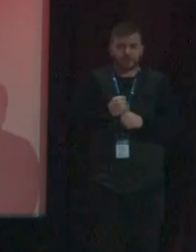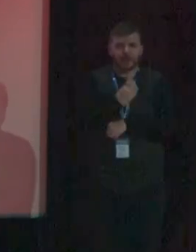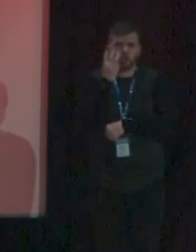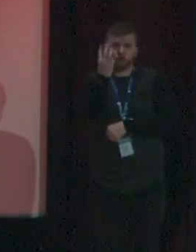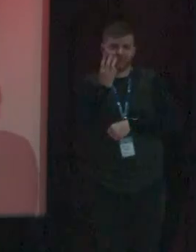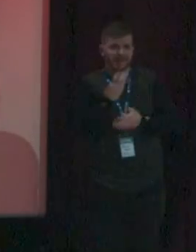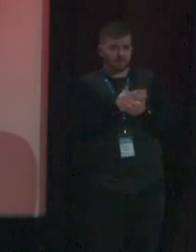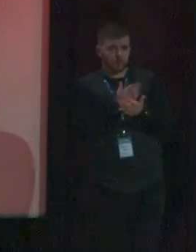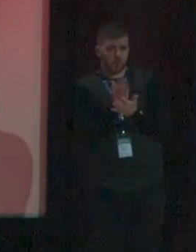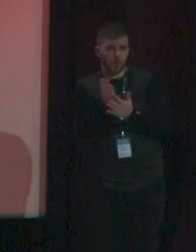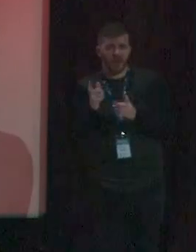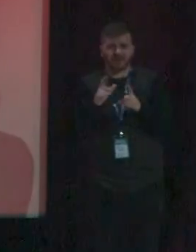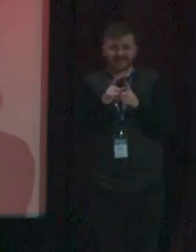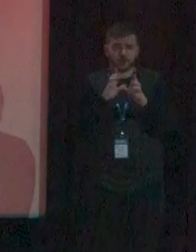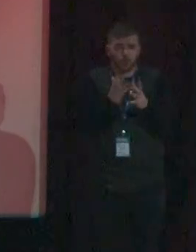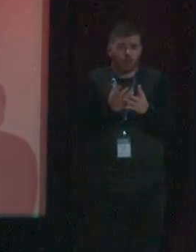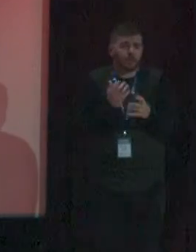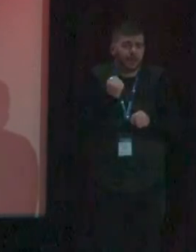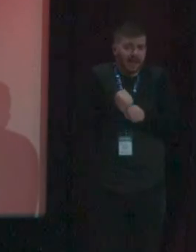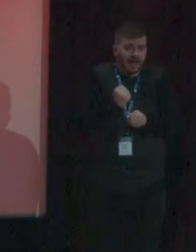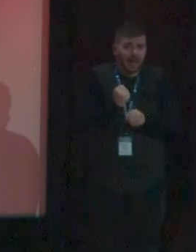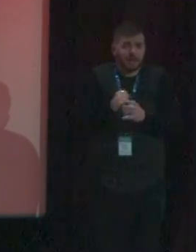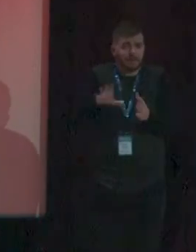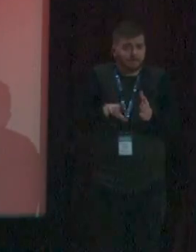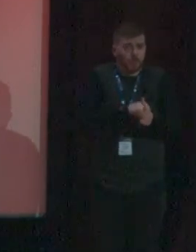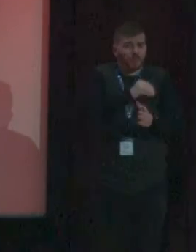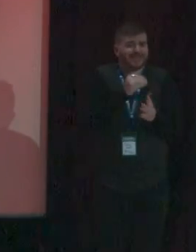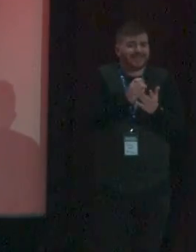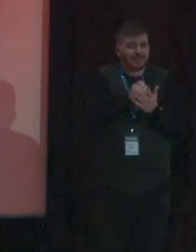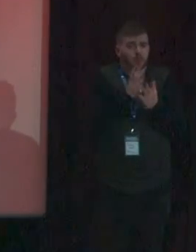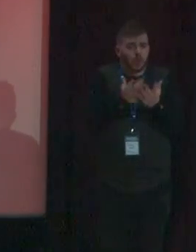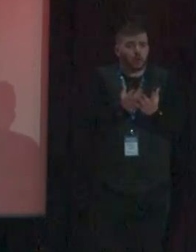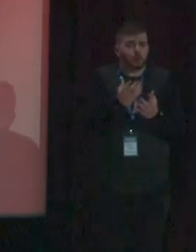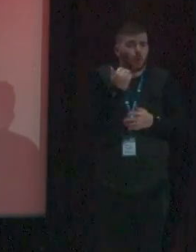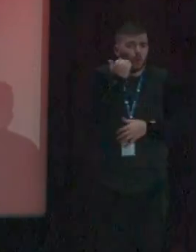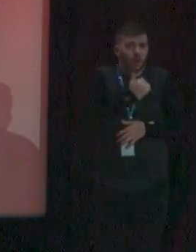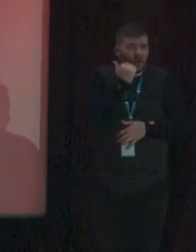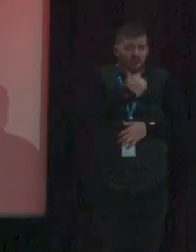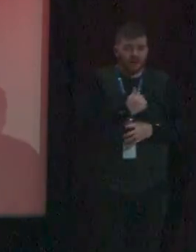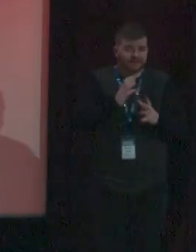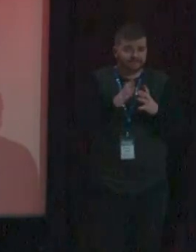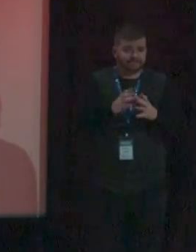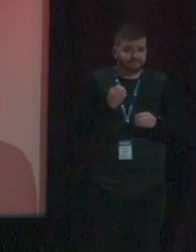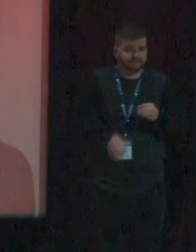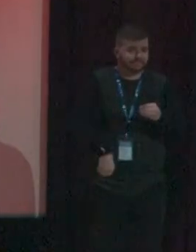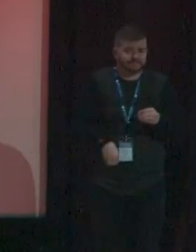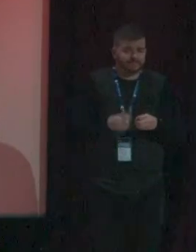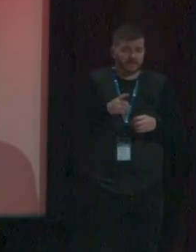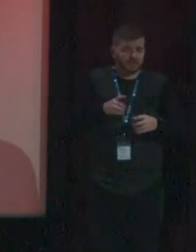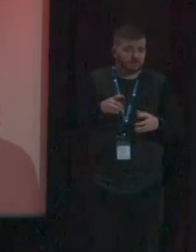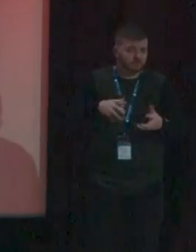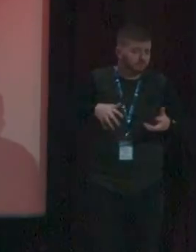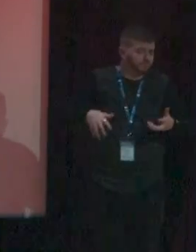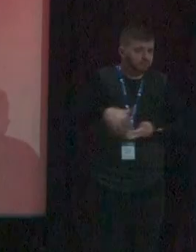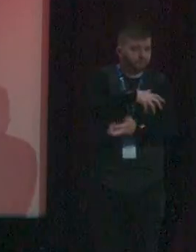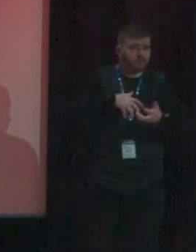ports, of all the Discworld games. It's just porting Discworld Noir turns out to be a colossal bastard. And so I'm not sure they'll ever manage it.